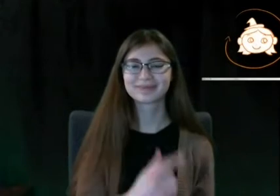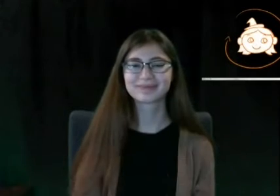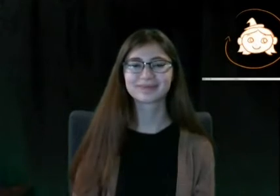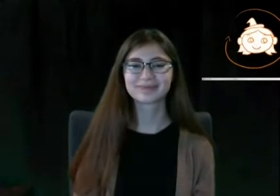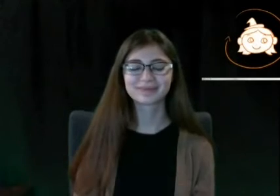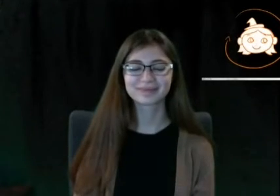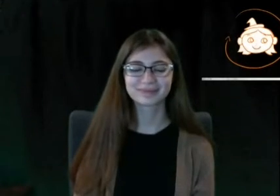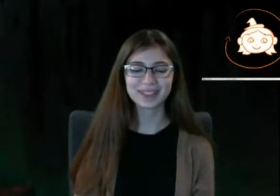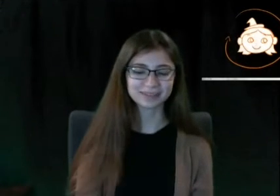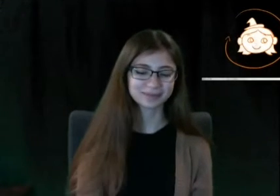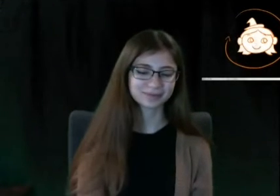Good.